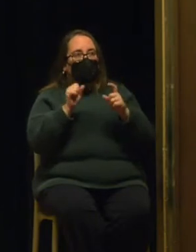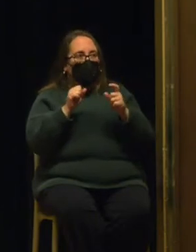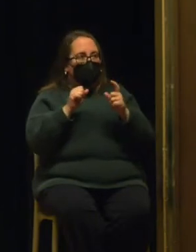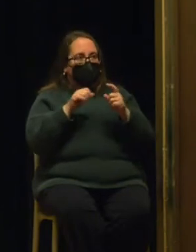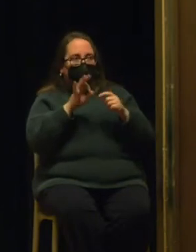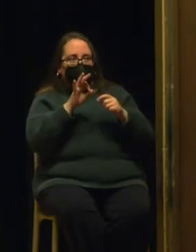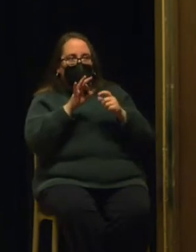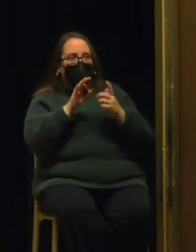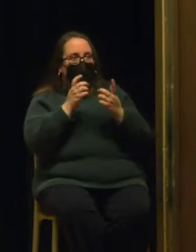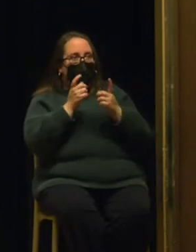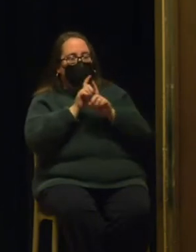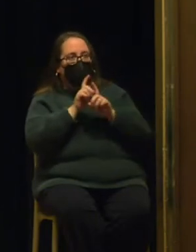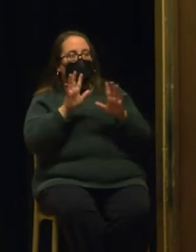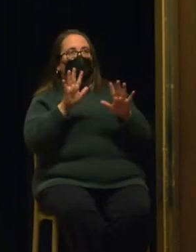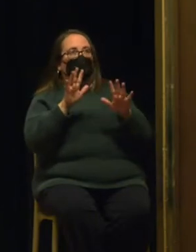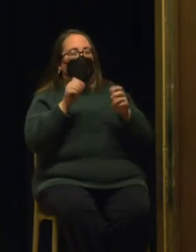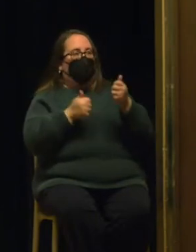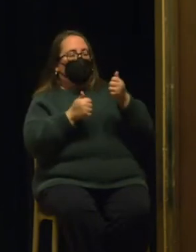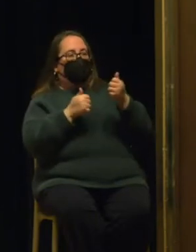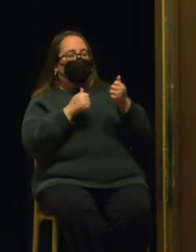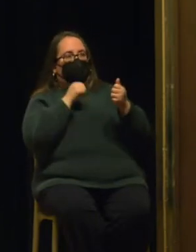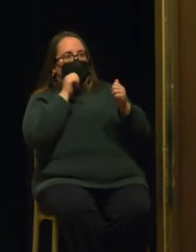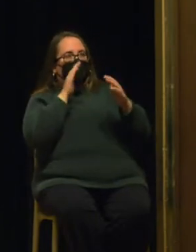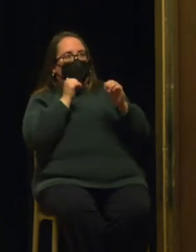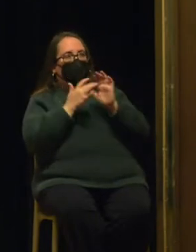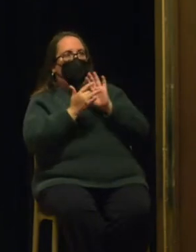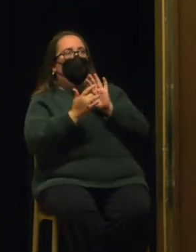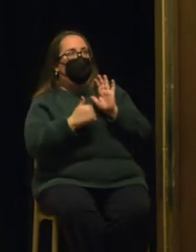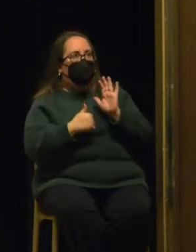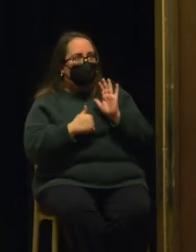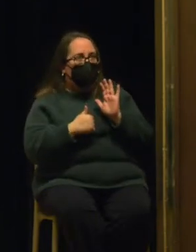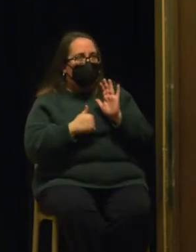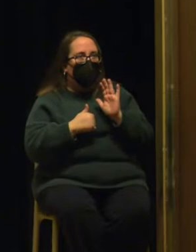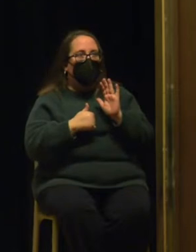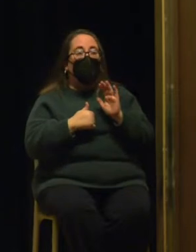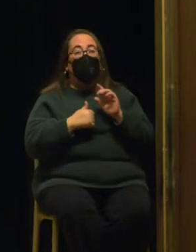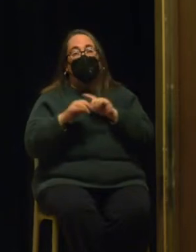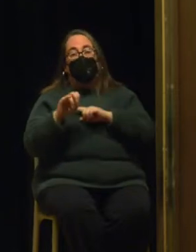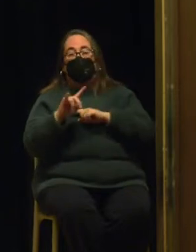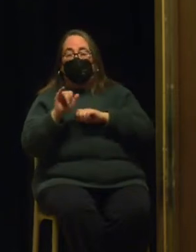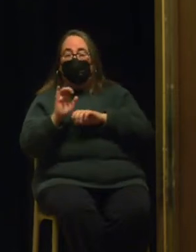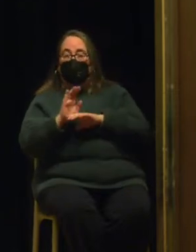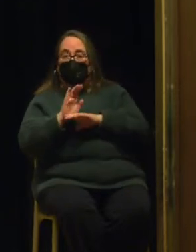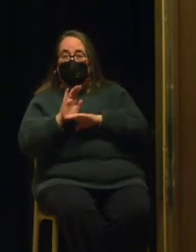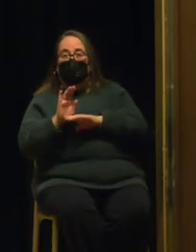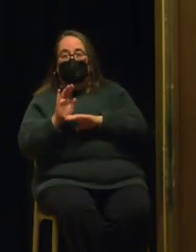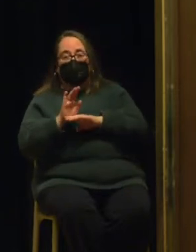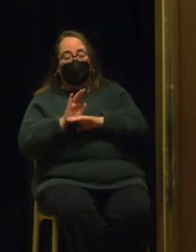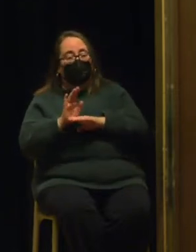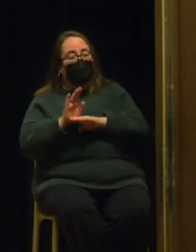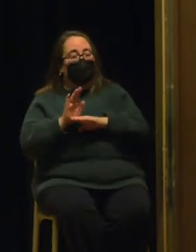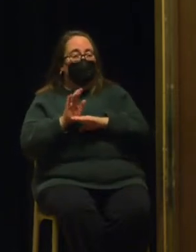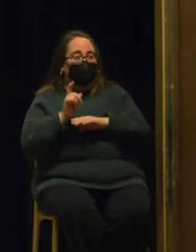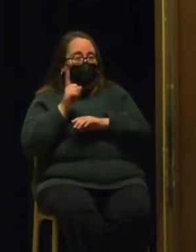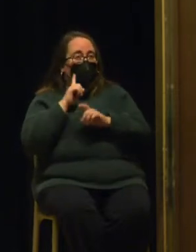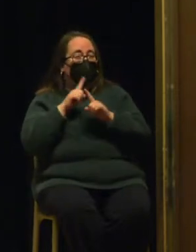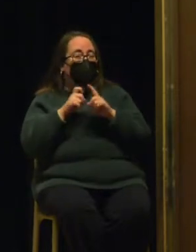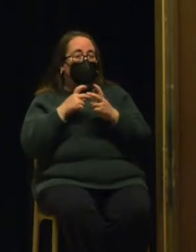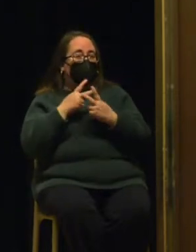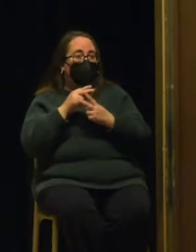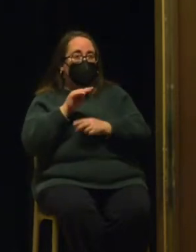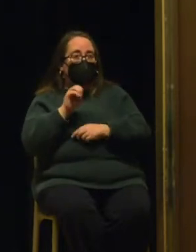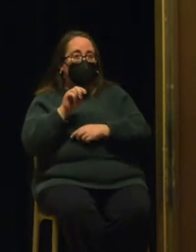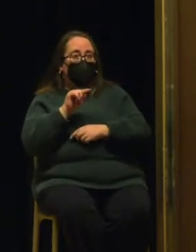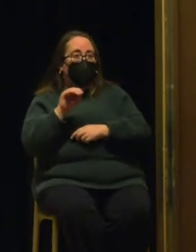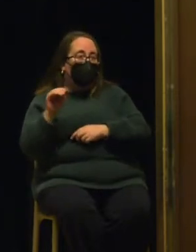yourself in a situation that you didn't expect. Right. You know? And in the media business, and it was loud and clear from Me Too,